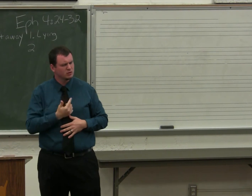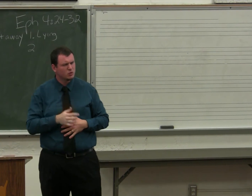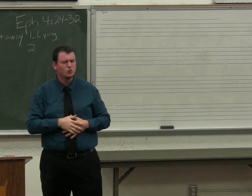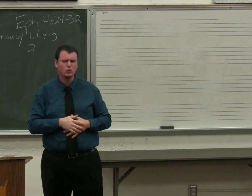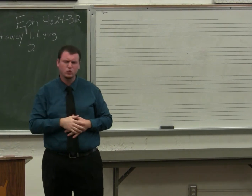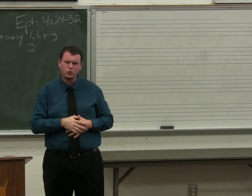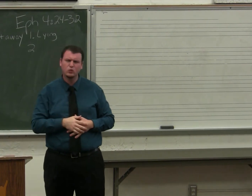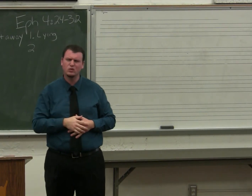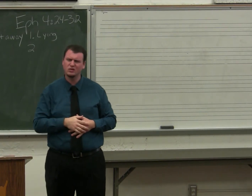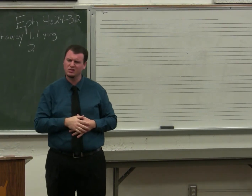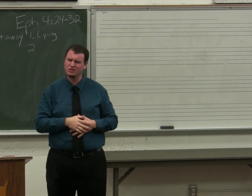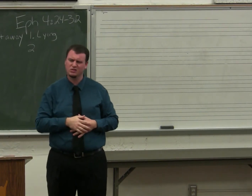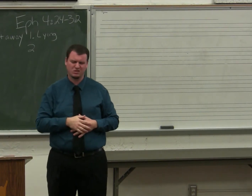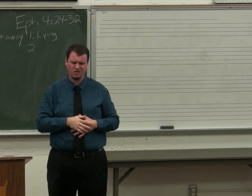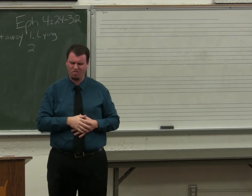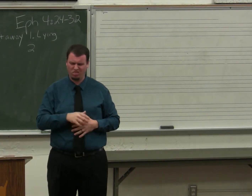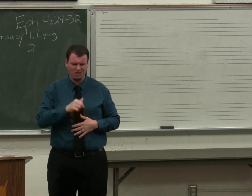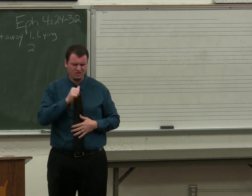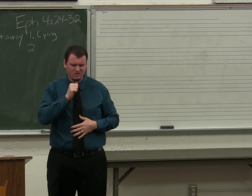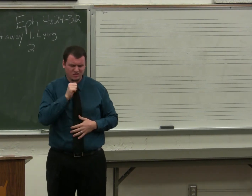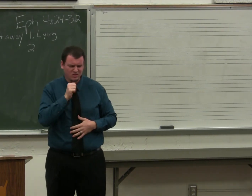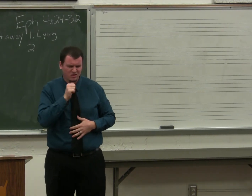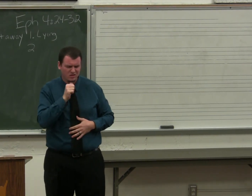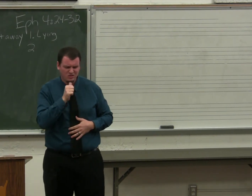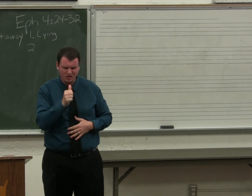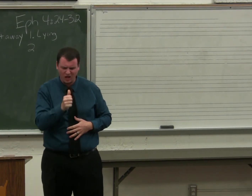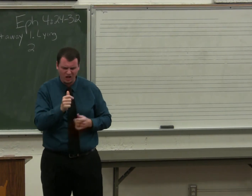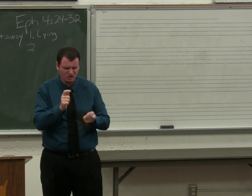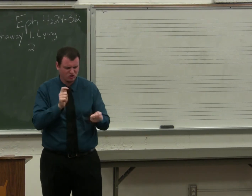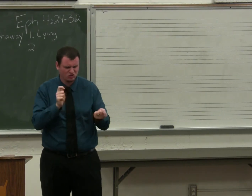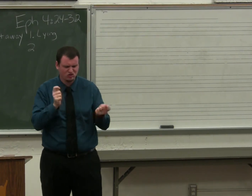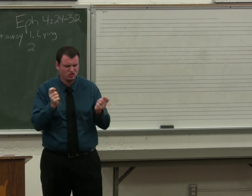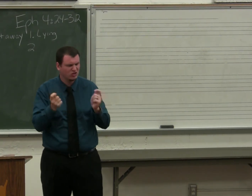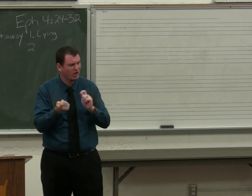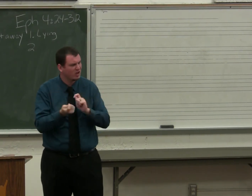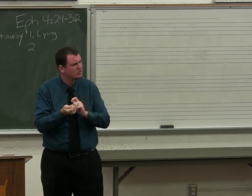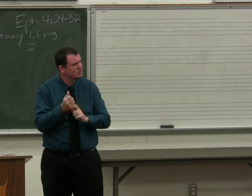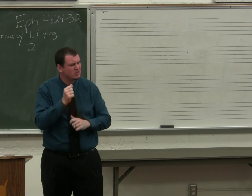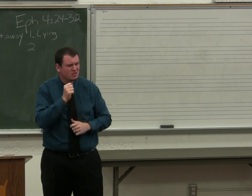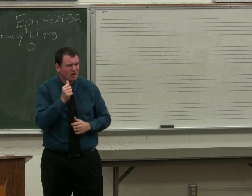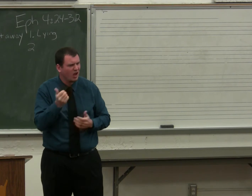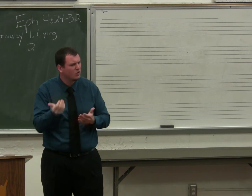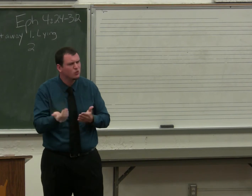And one day I really felt convicted by God about that.